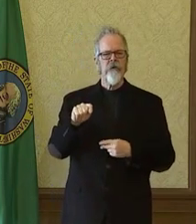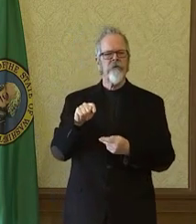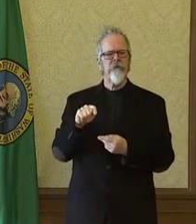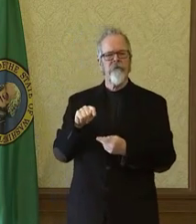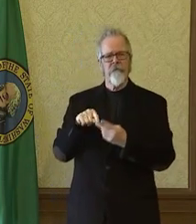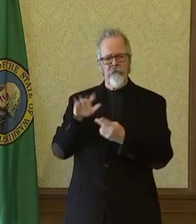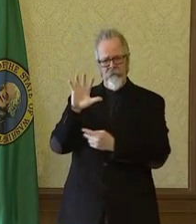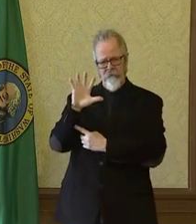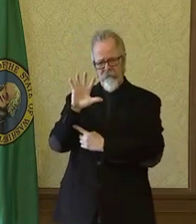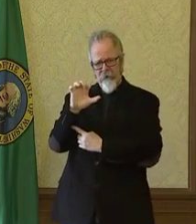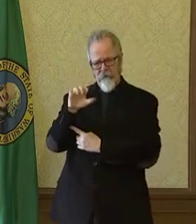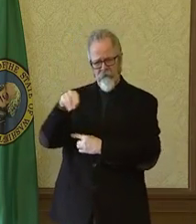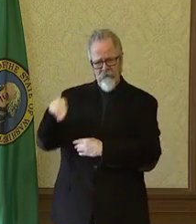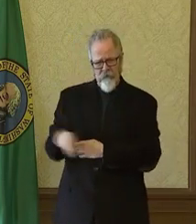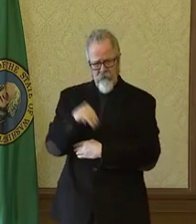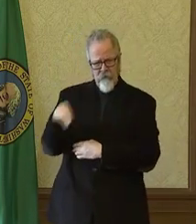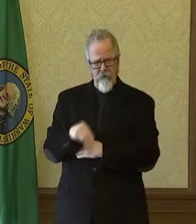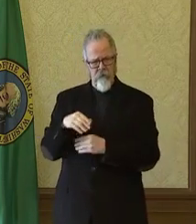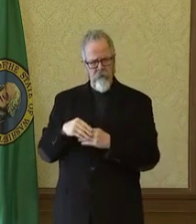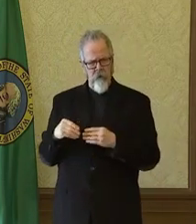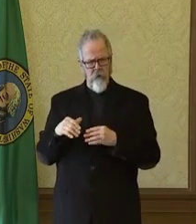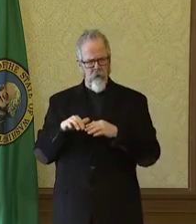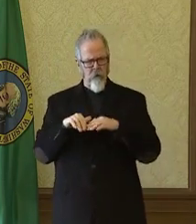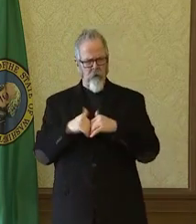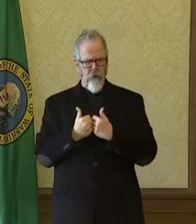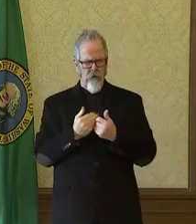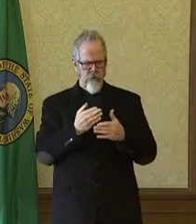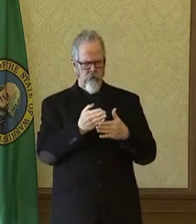served? Lisa, do you want to comment on that?